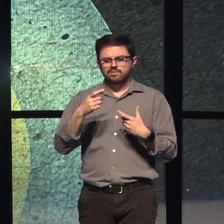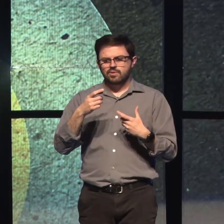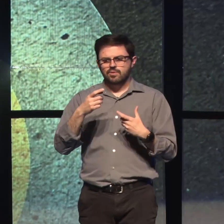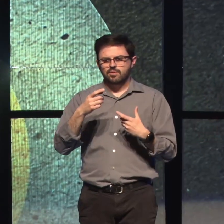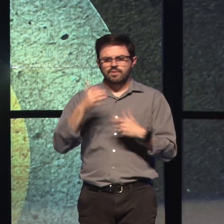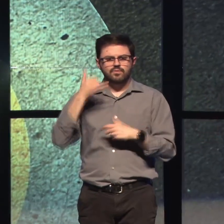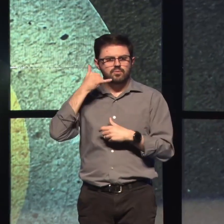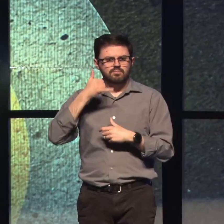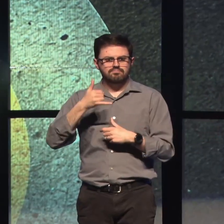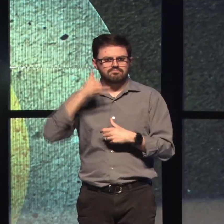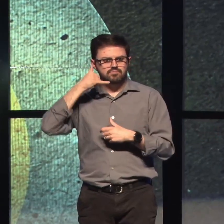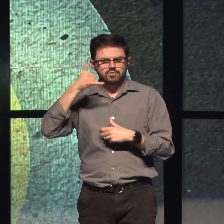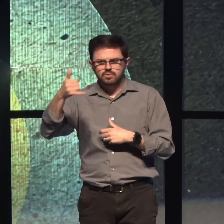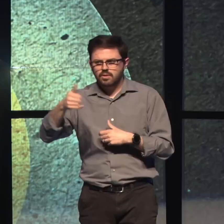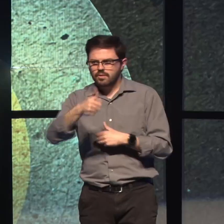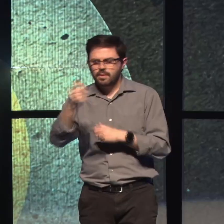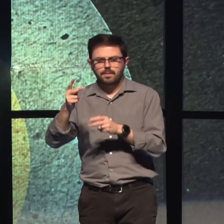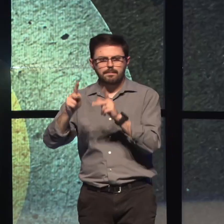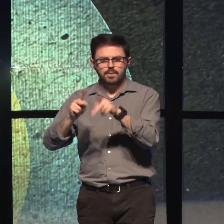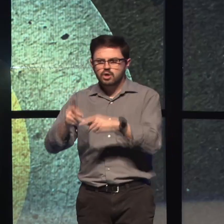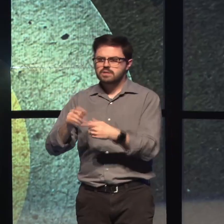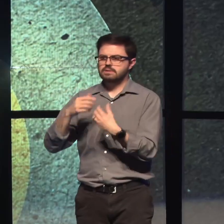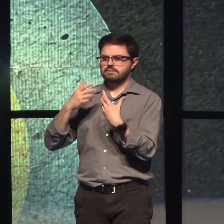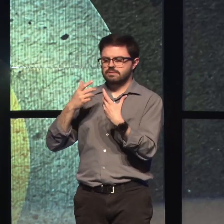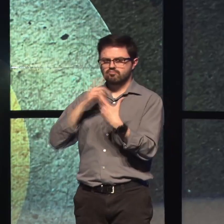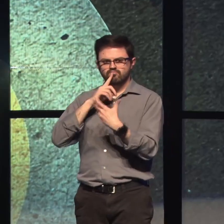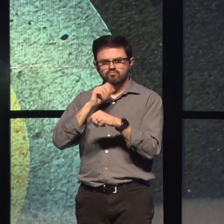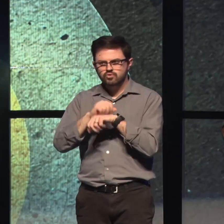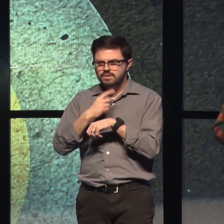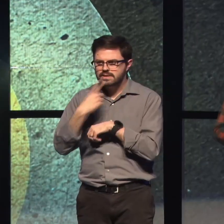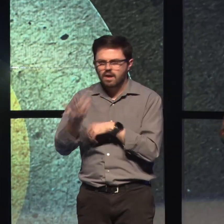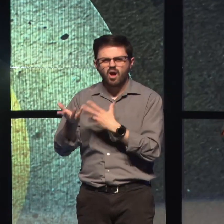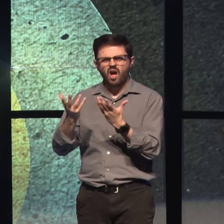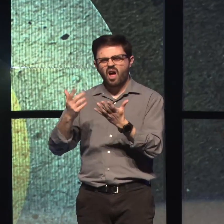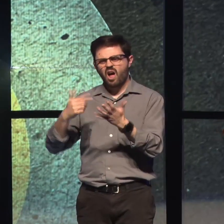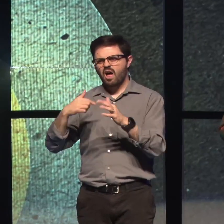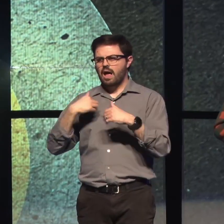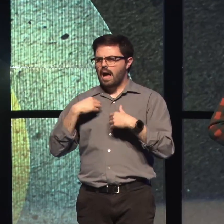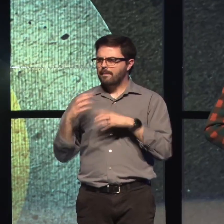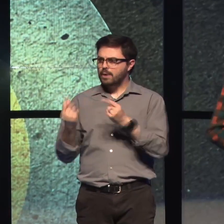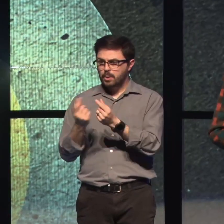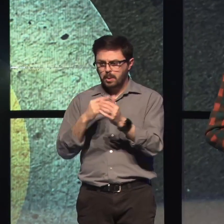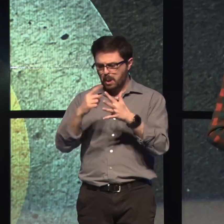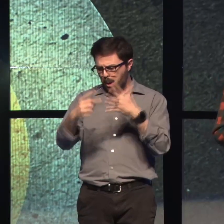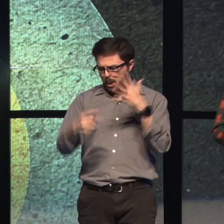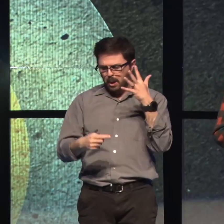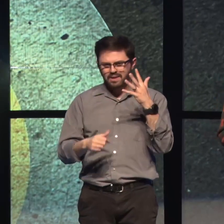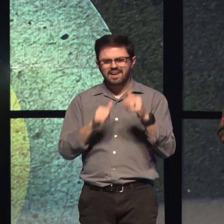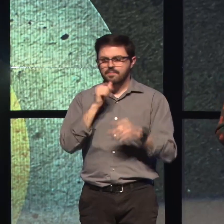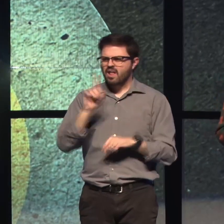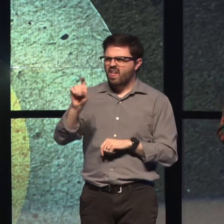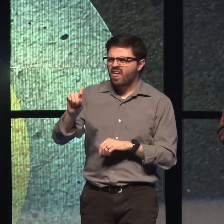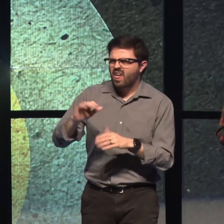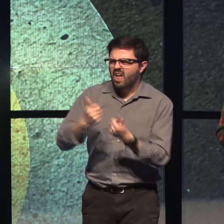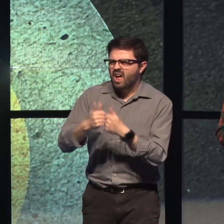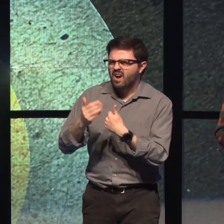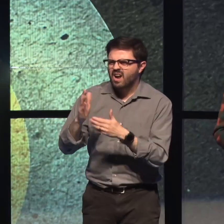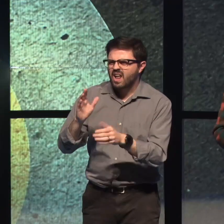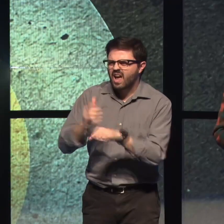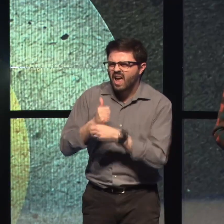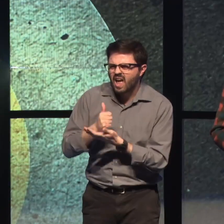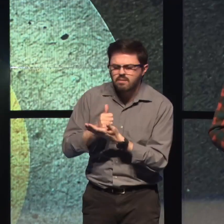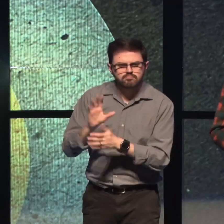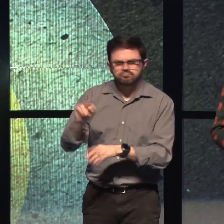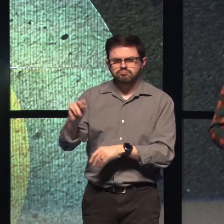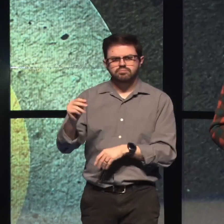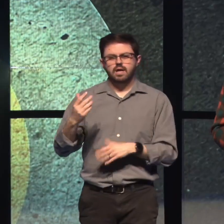and calling people and truly saying, hey, here's what I'm going to do. I'm not even asking, hey, how can I help? This is what I'd like to do.